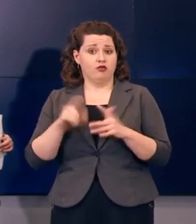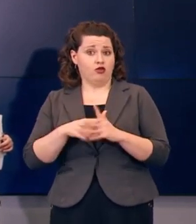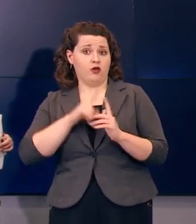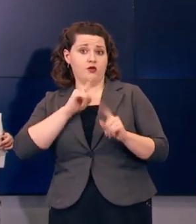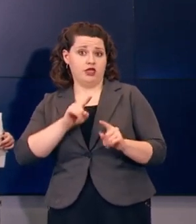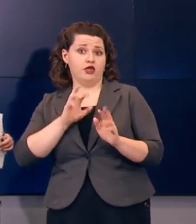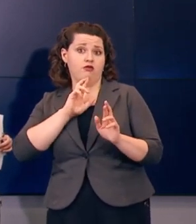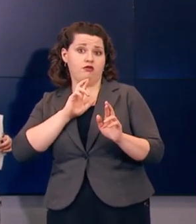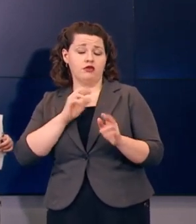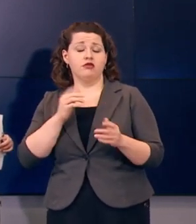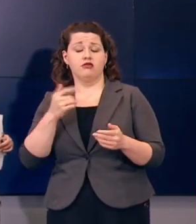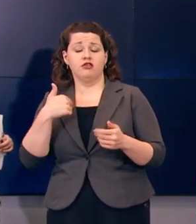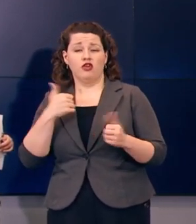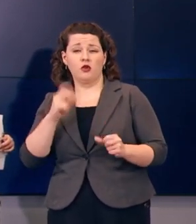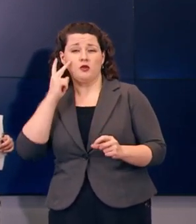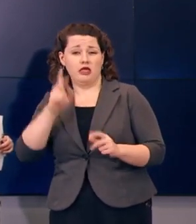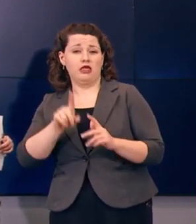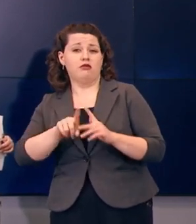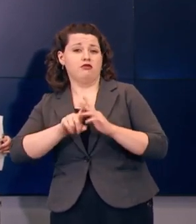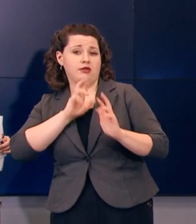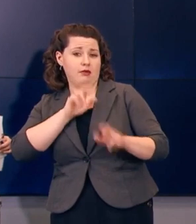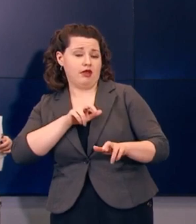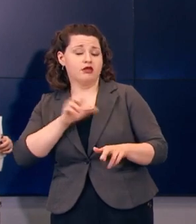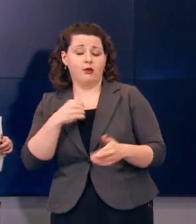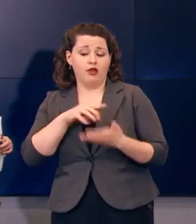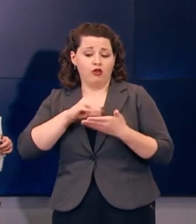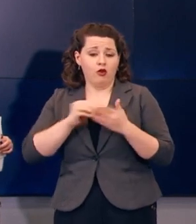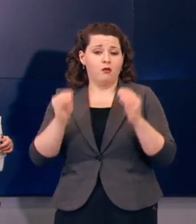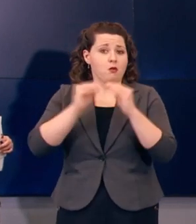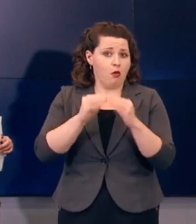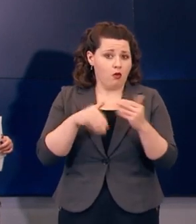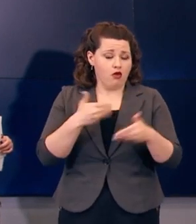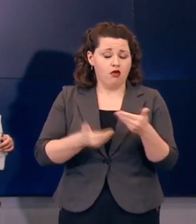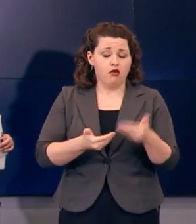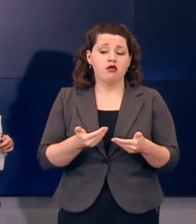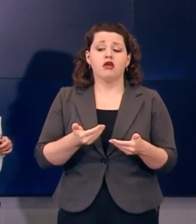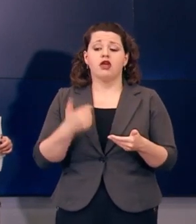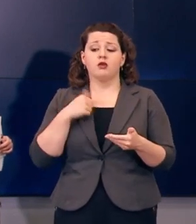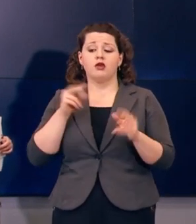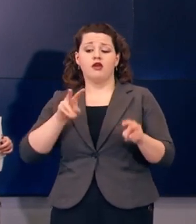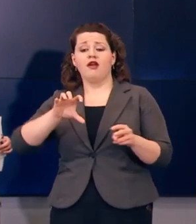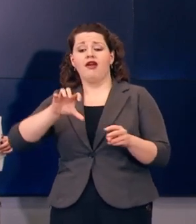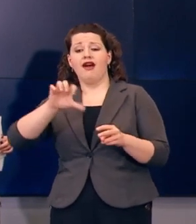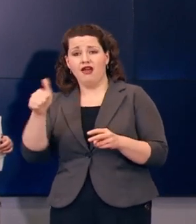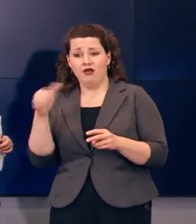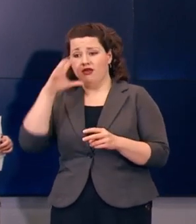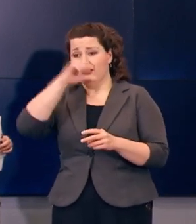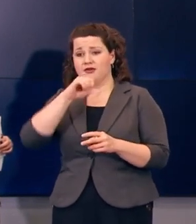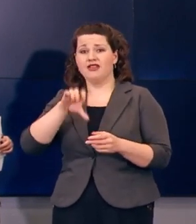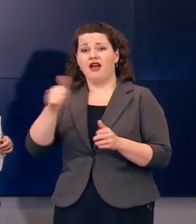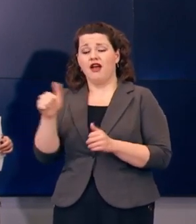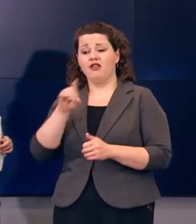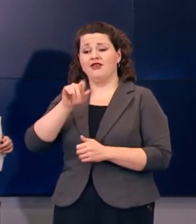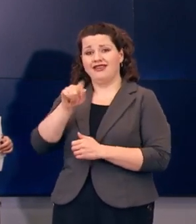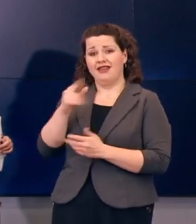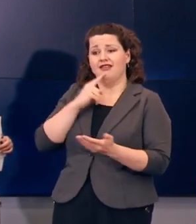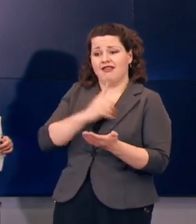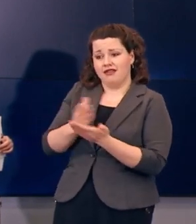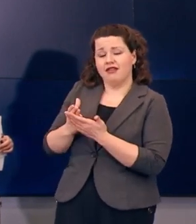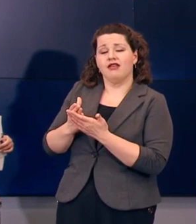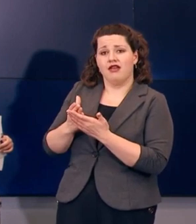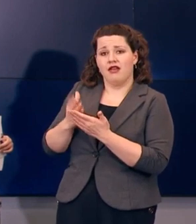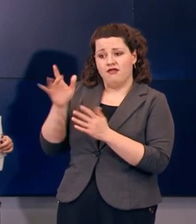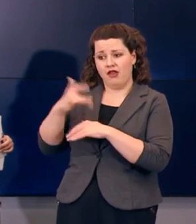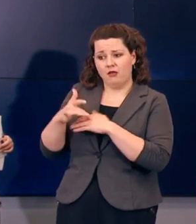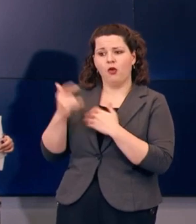that. As we learn more and we take a look at other assumptions and data that's available, we'll continue to